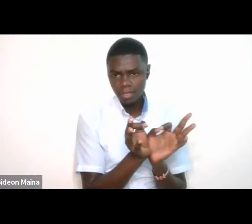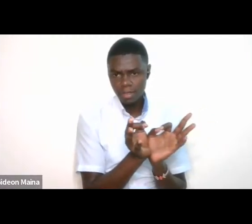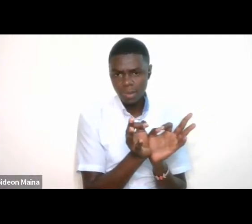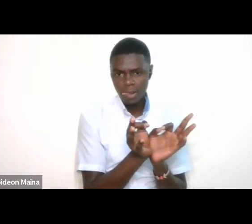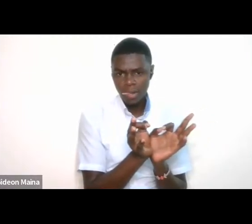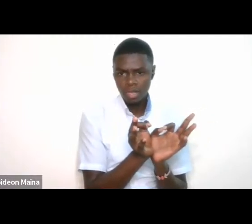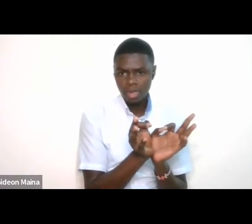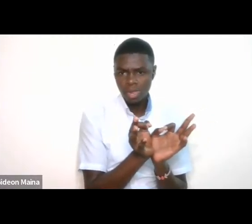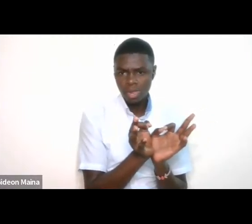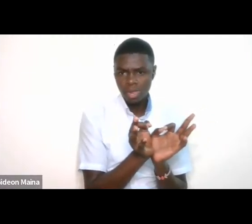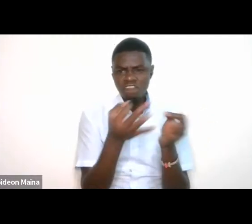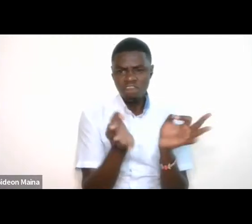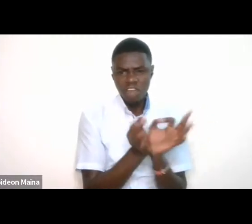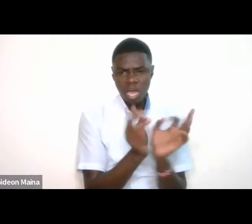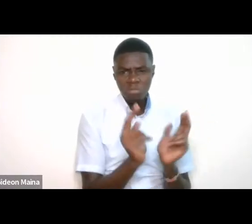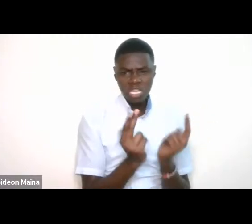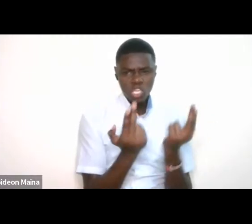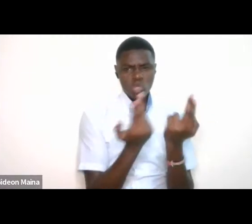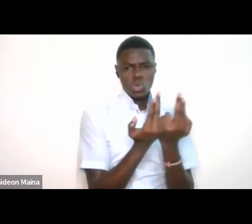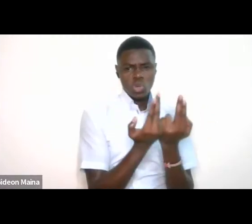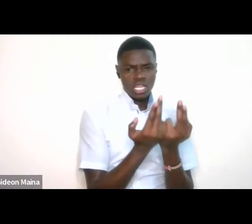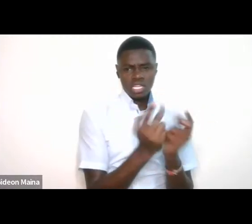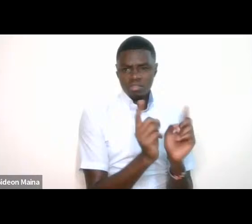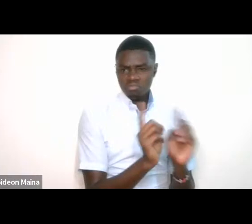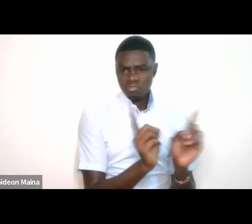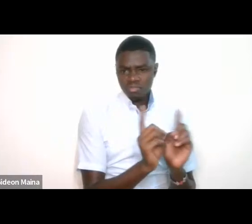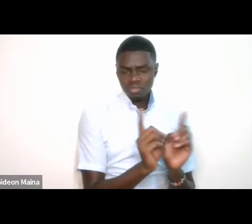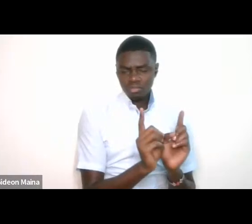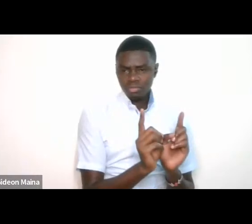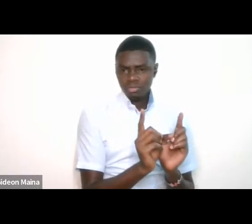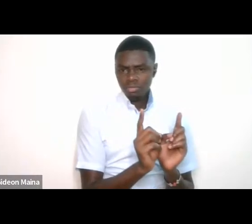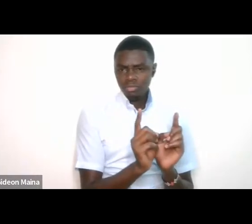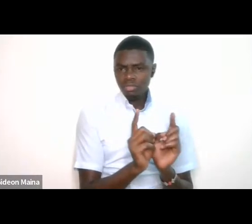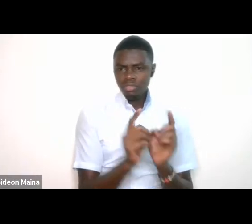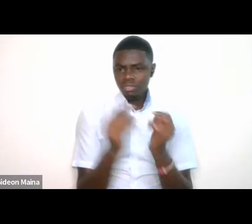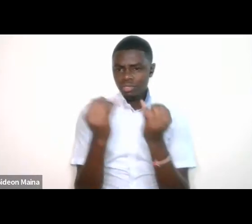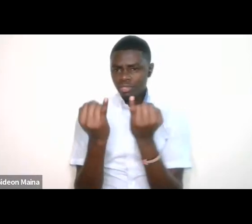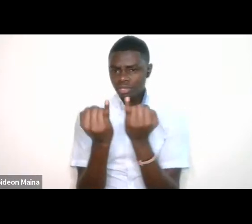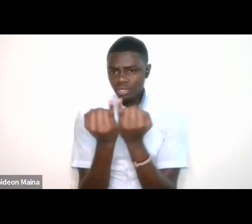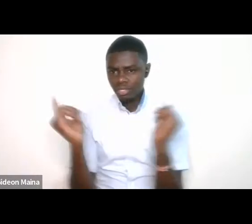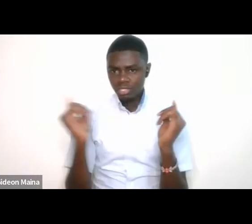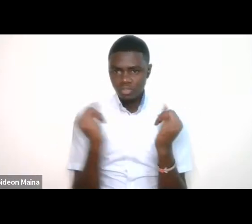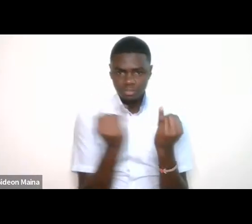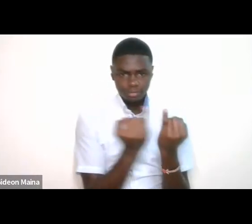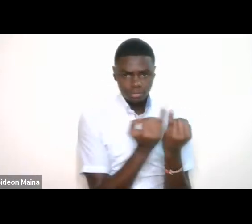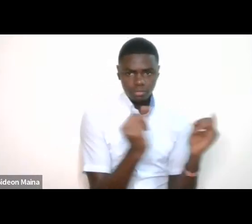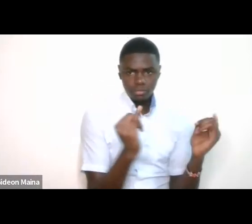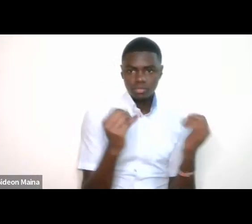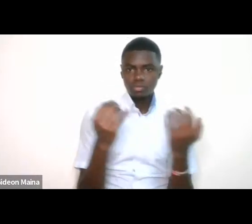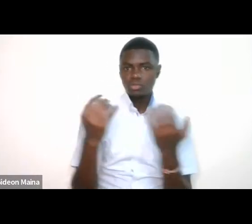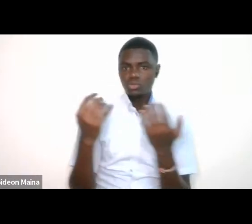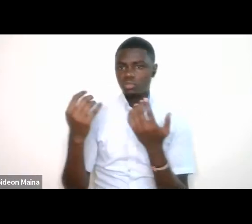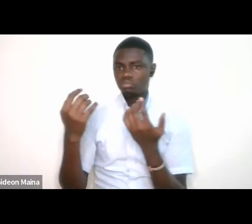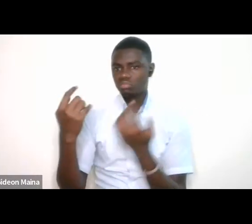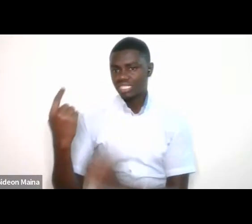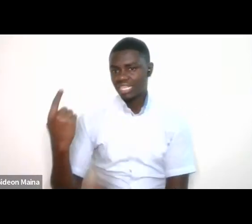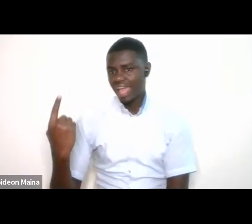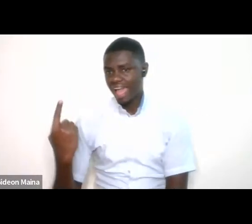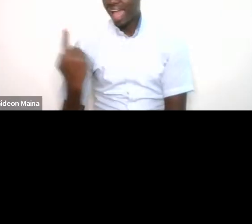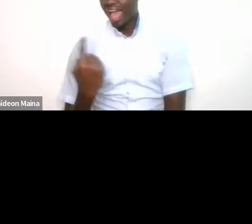a unit, not look at individuals in isolation from their environment.